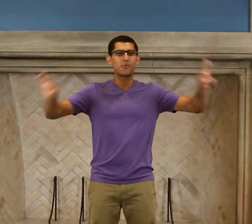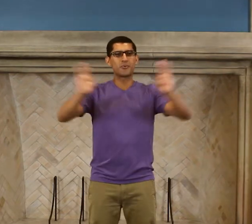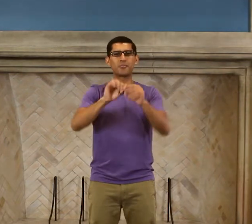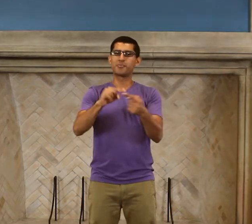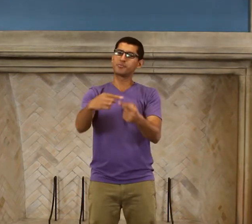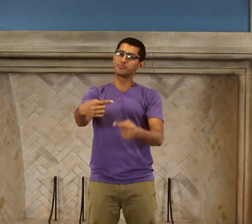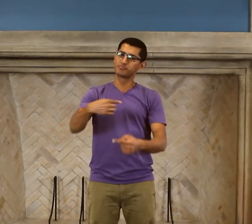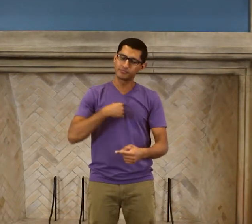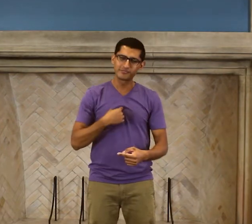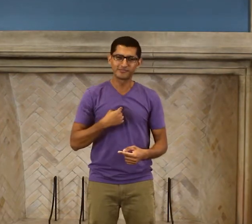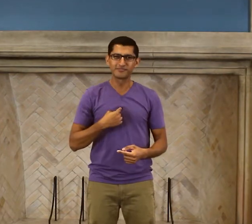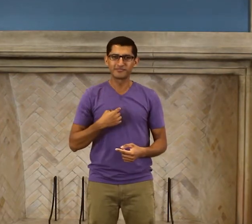ASL is important to me.